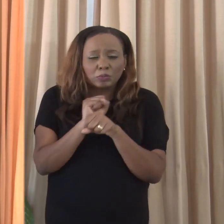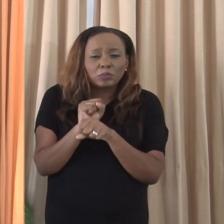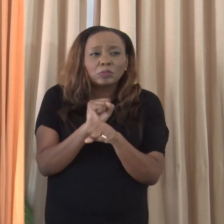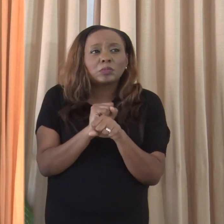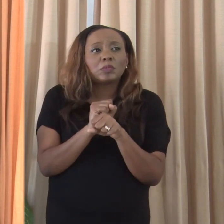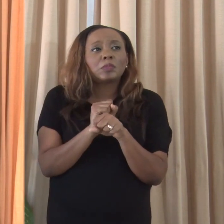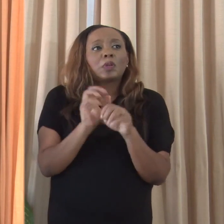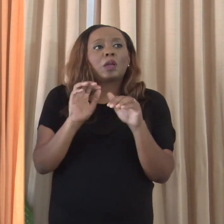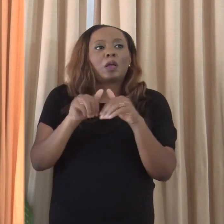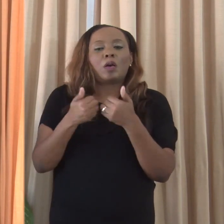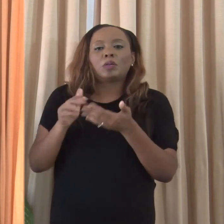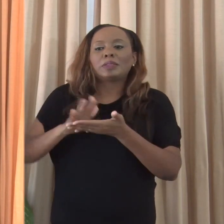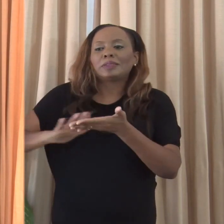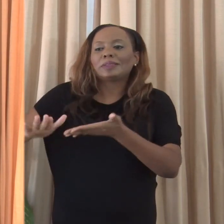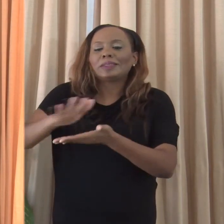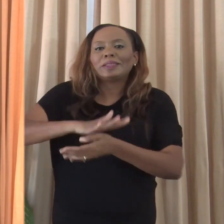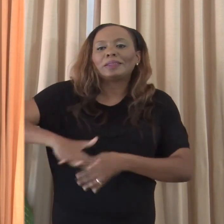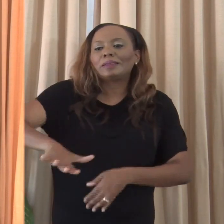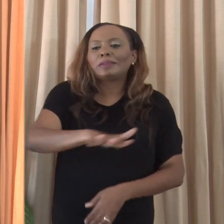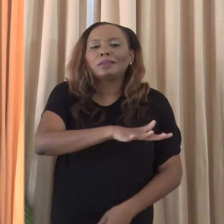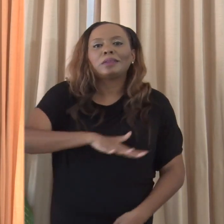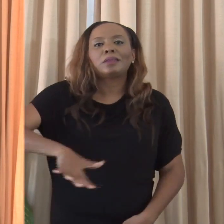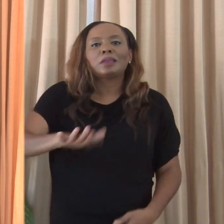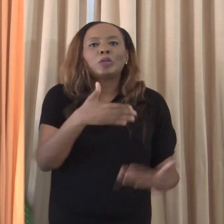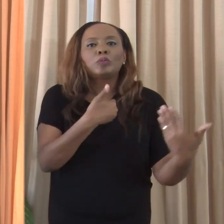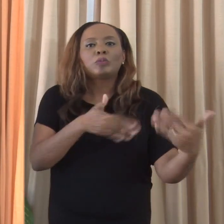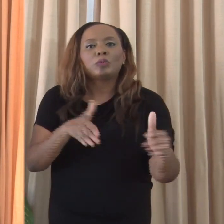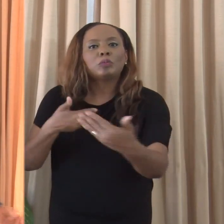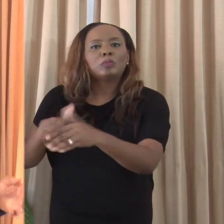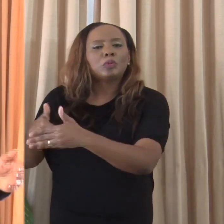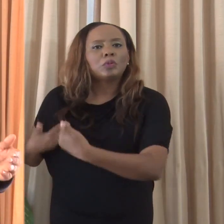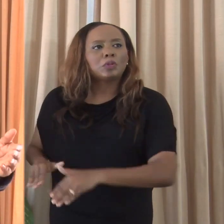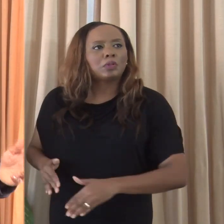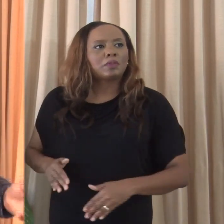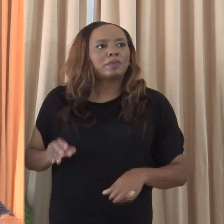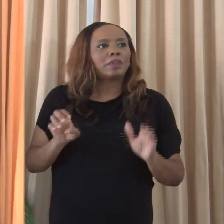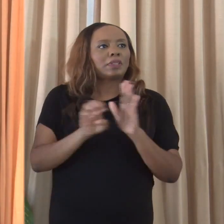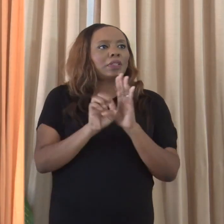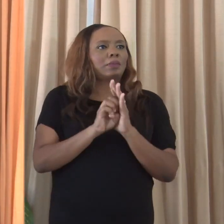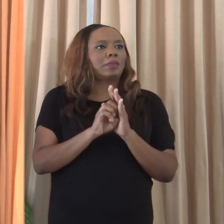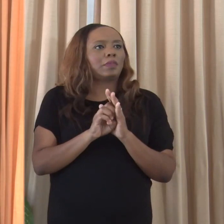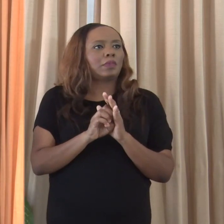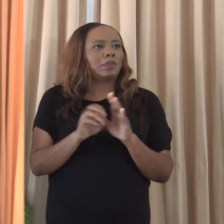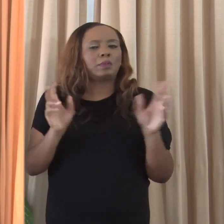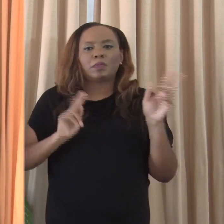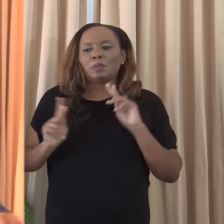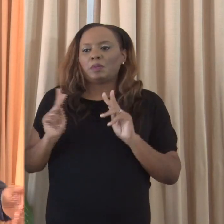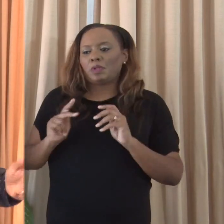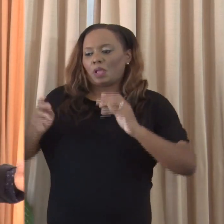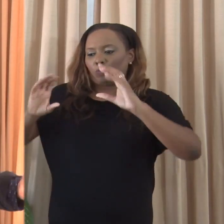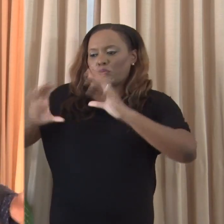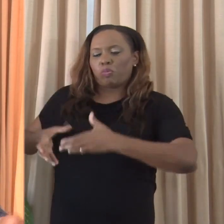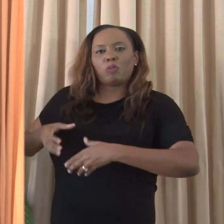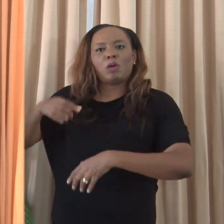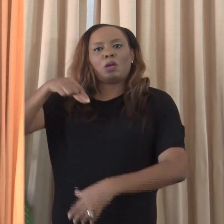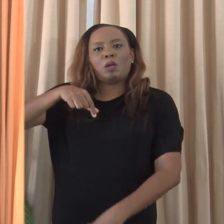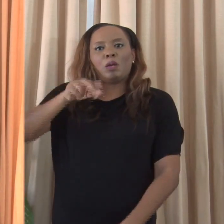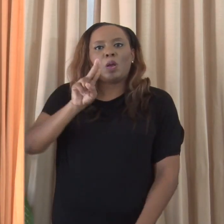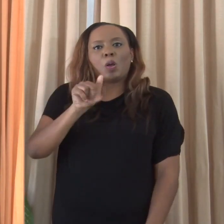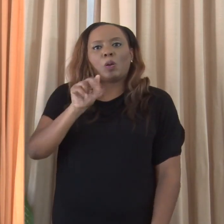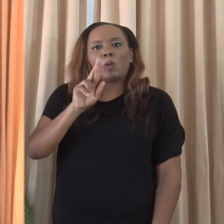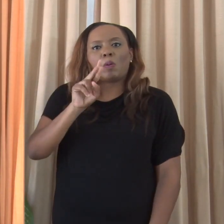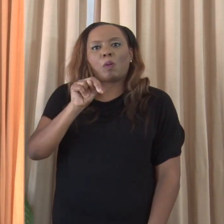you do the cleaning of rooms and certain areas where, for example, people are being quarantined or people have